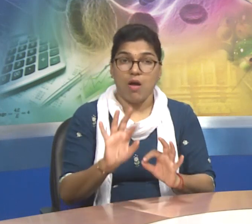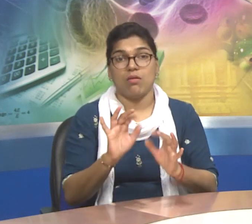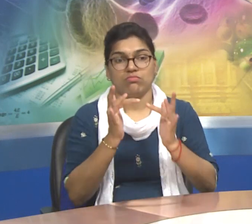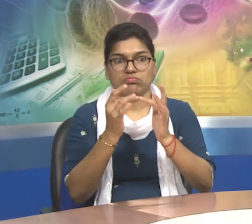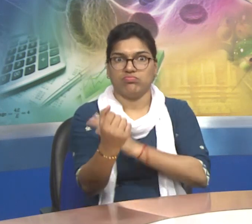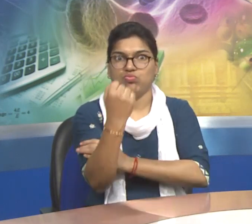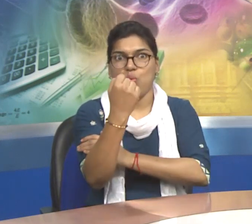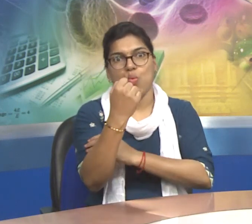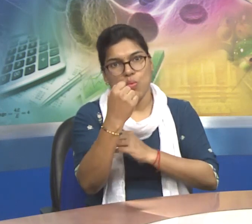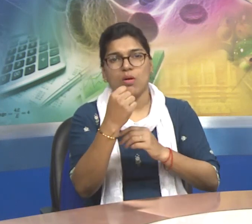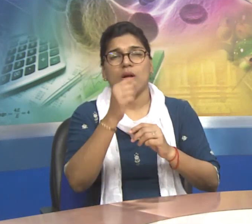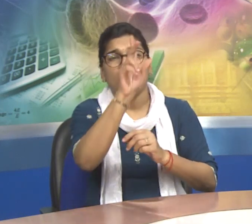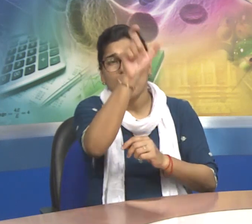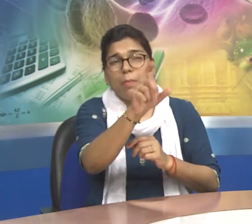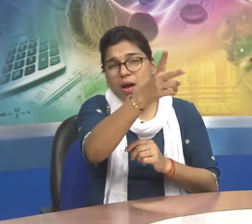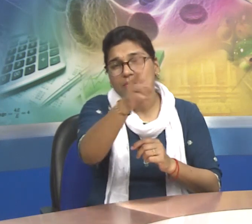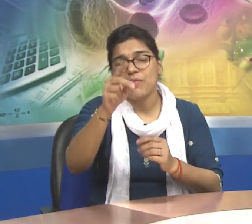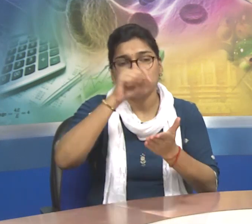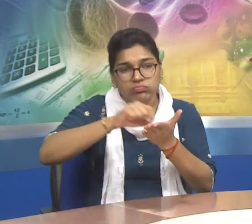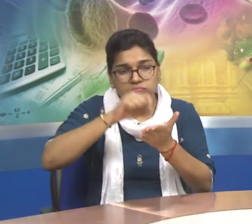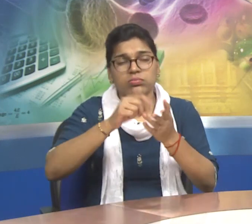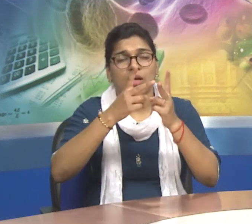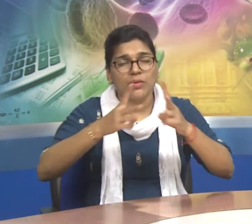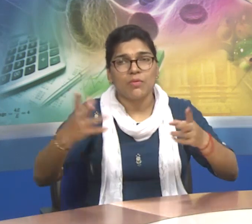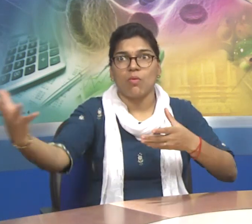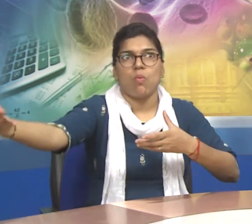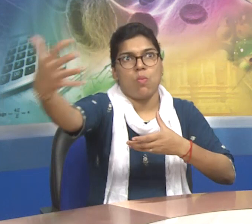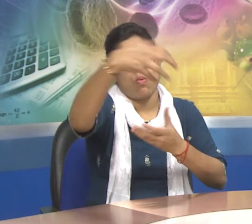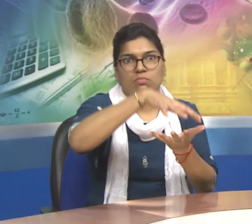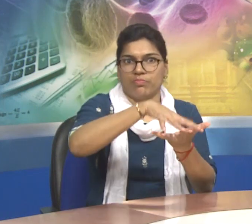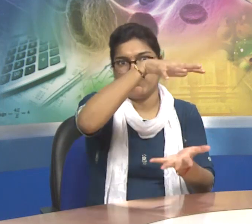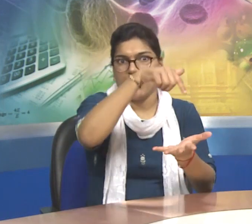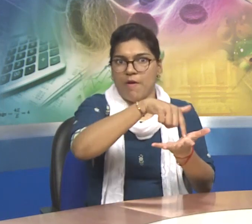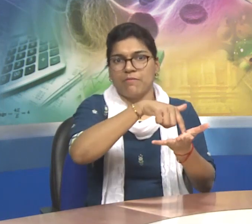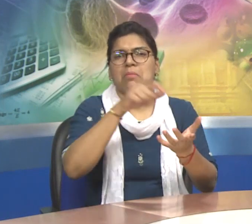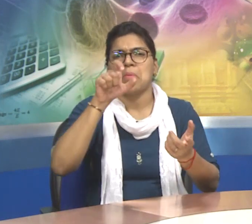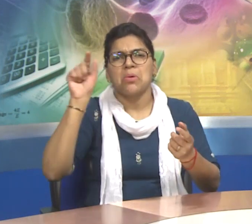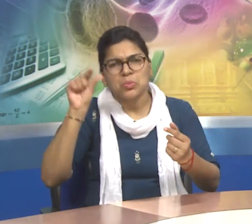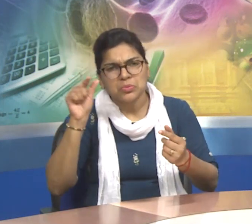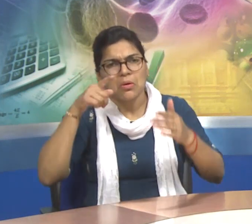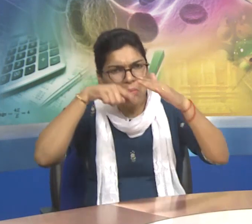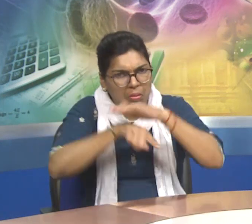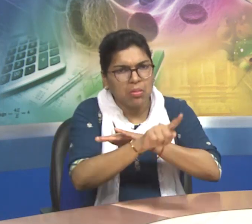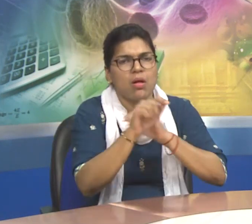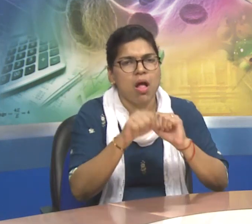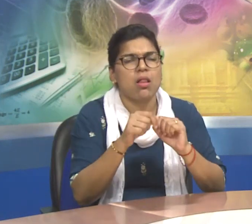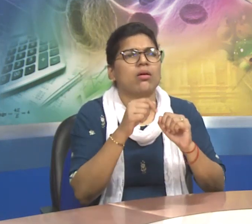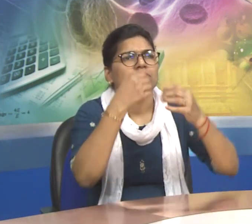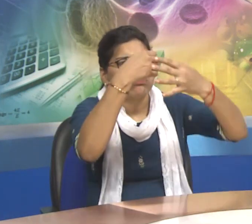The term database is used to refer to a collection of records, each of